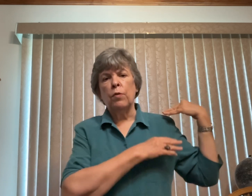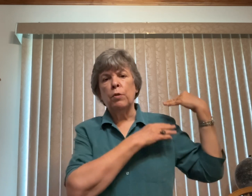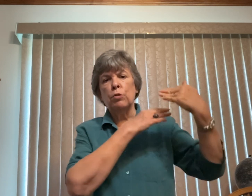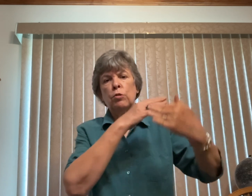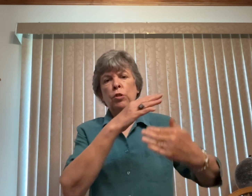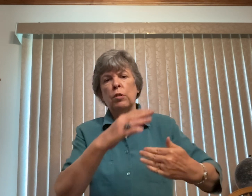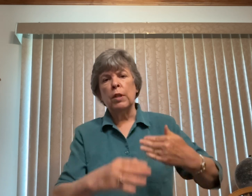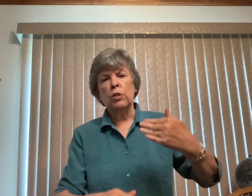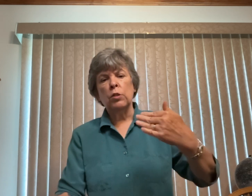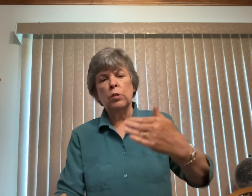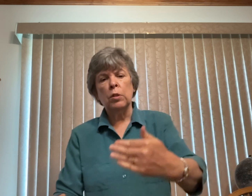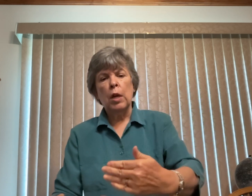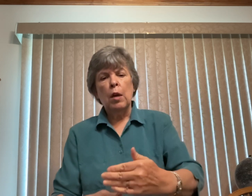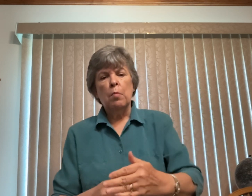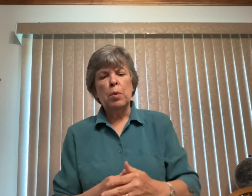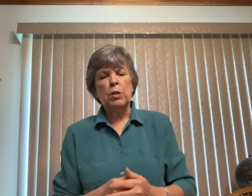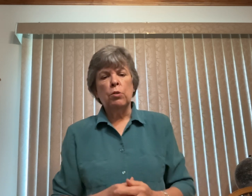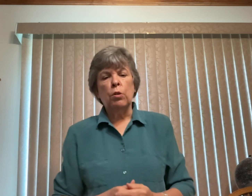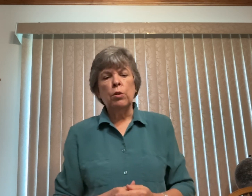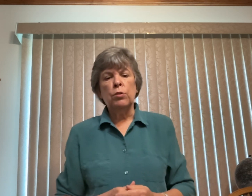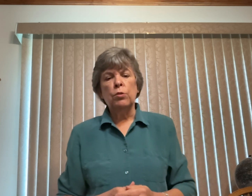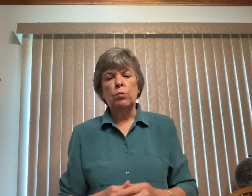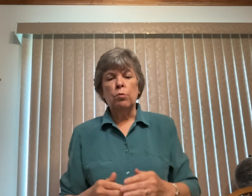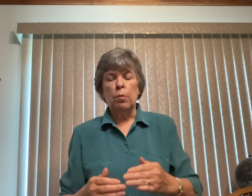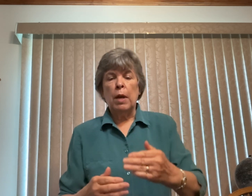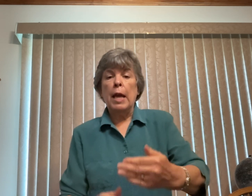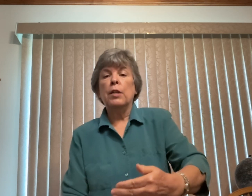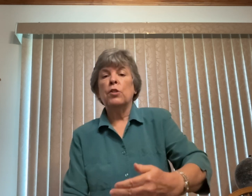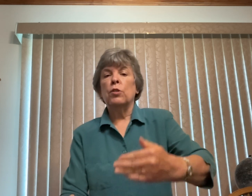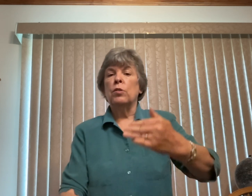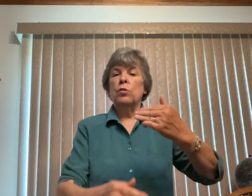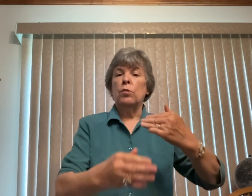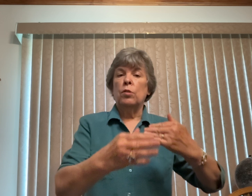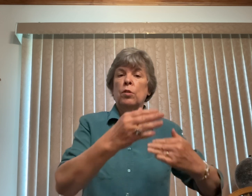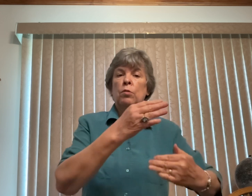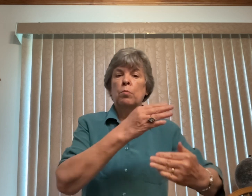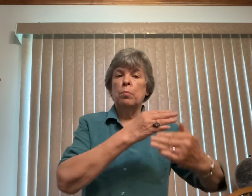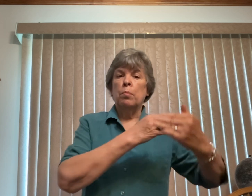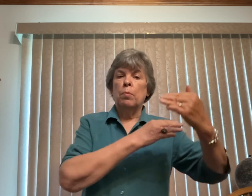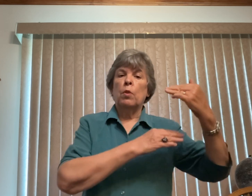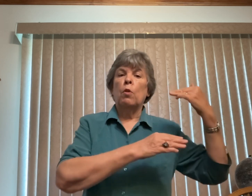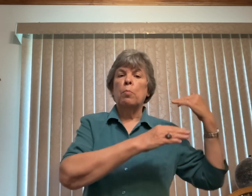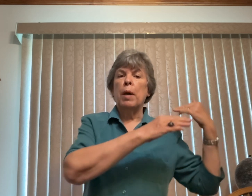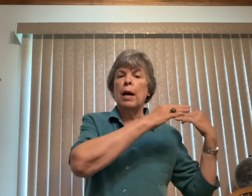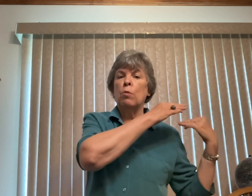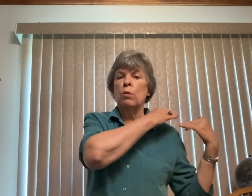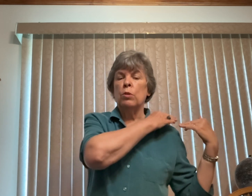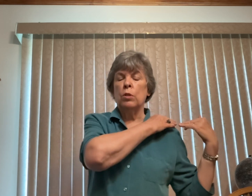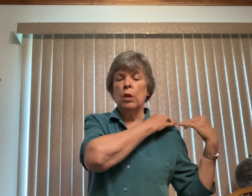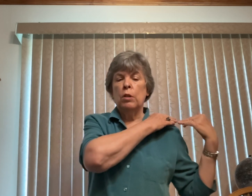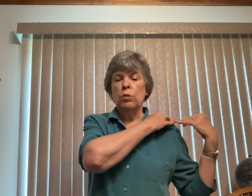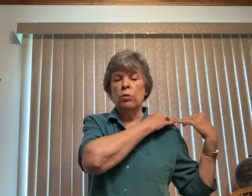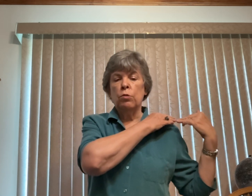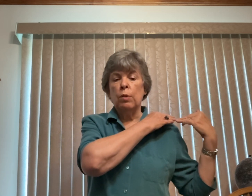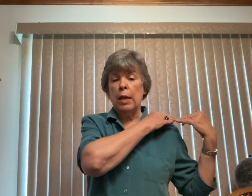future generations. But you could do ancient, you know, go backwards to do